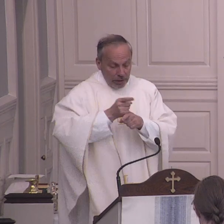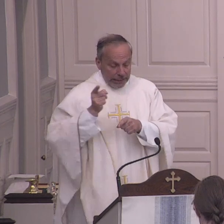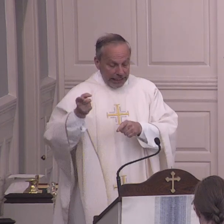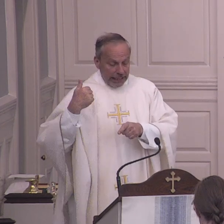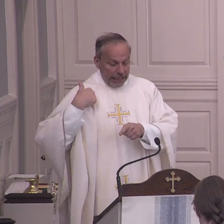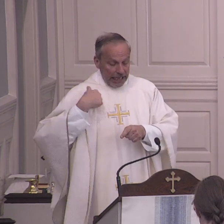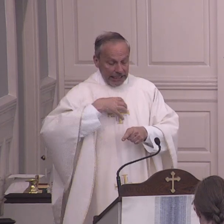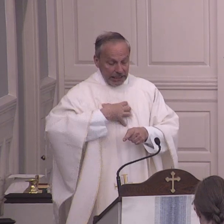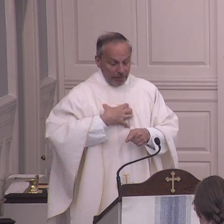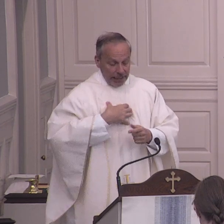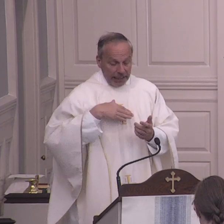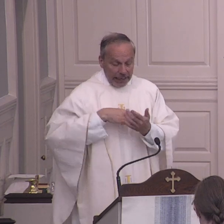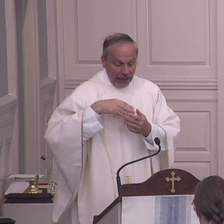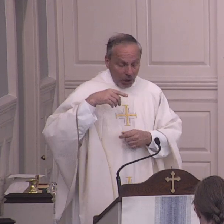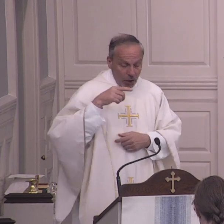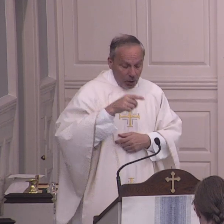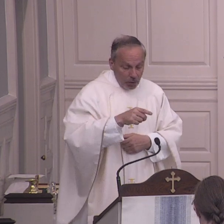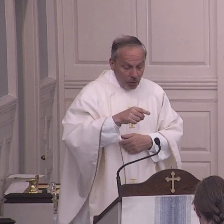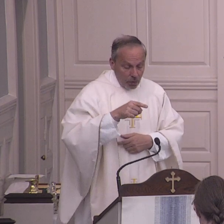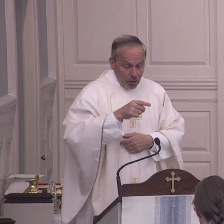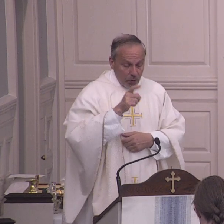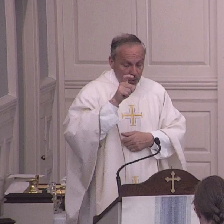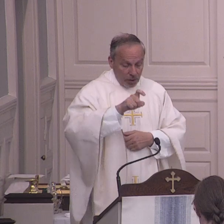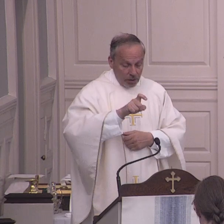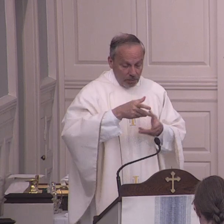has anything against you,